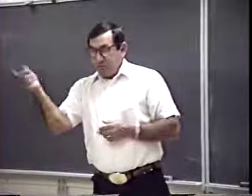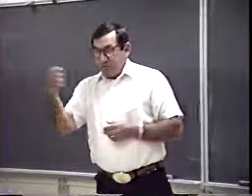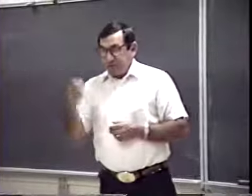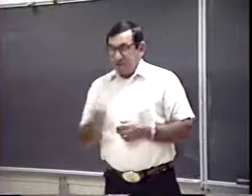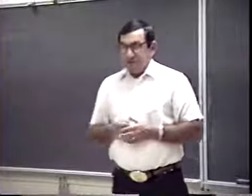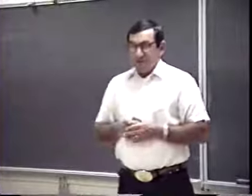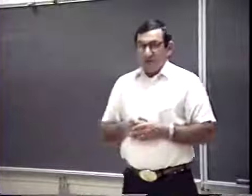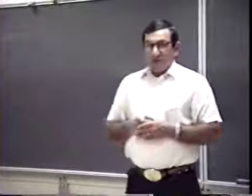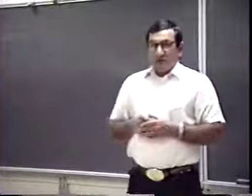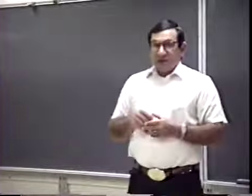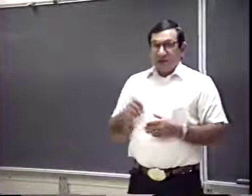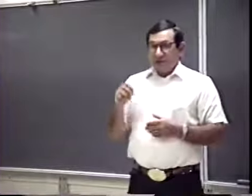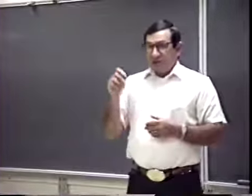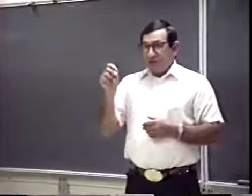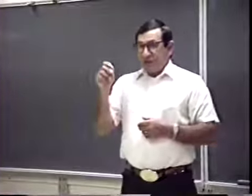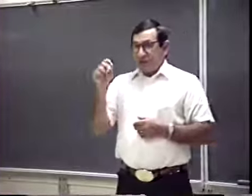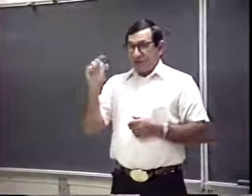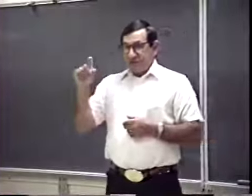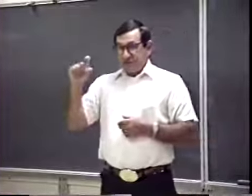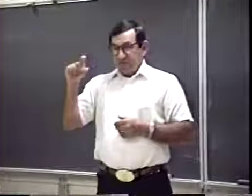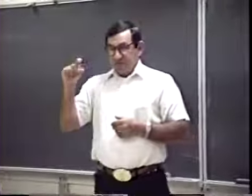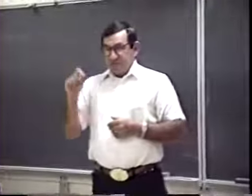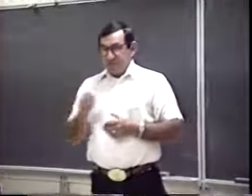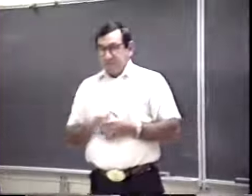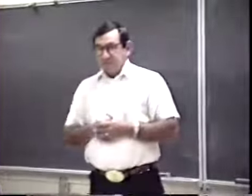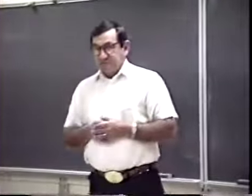back a snake tree leaf."